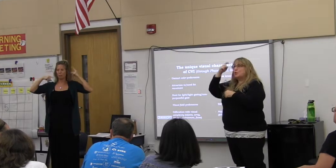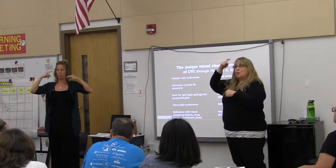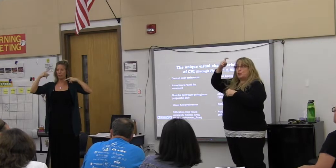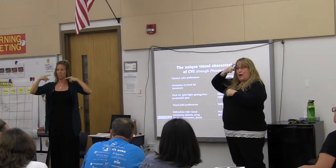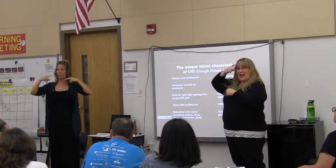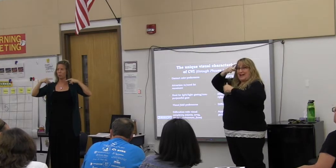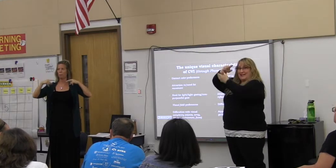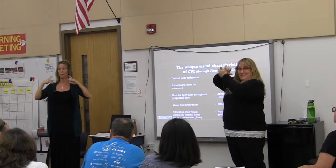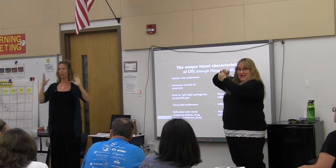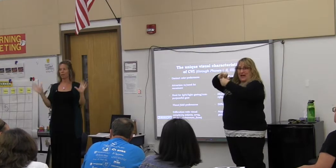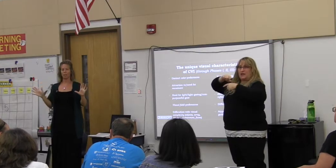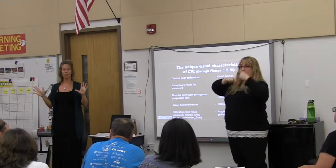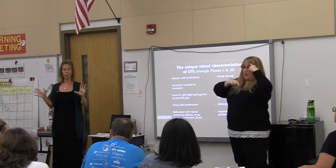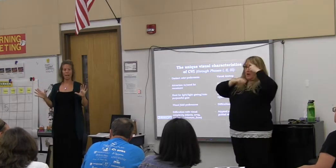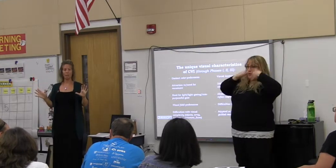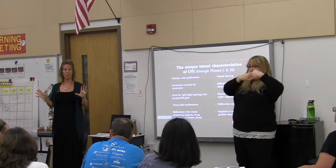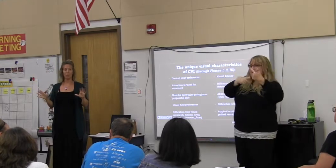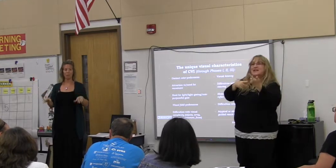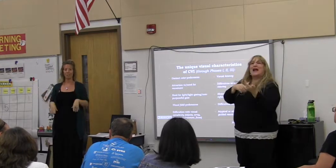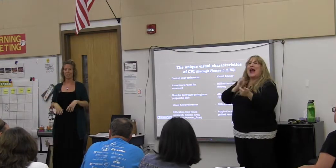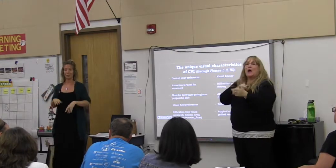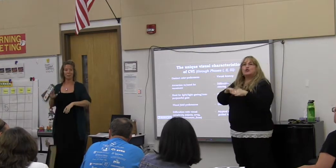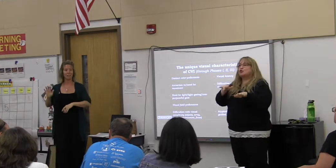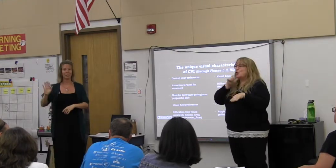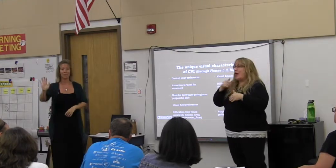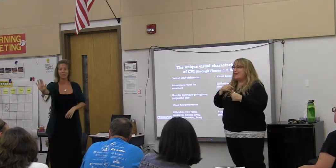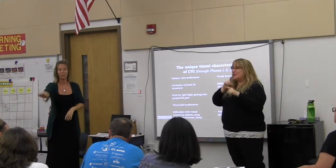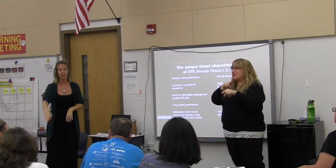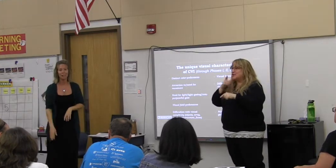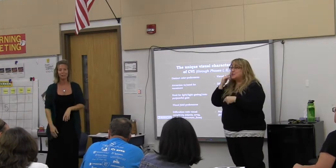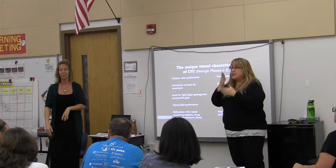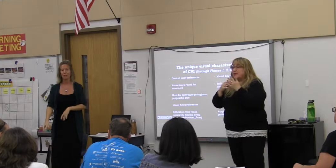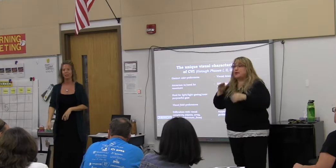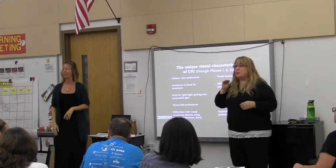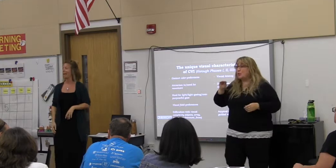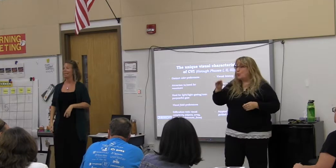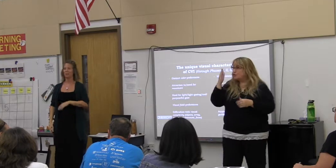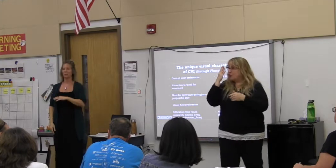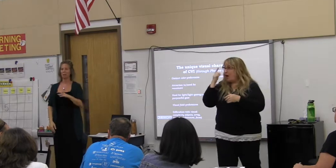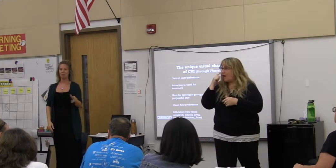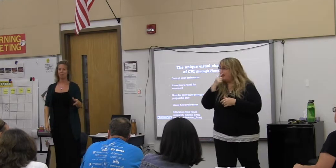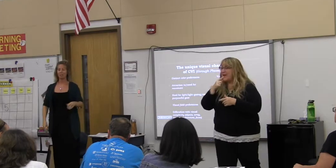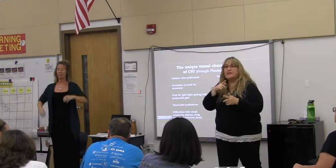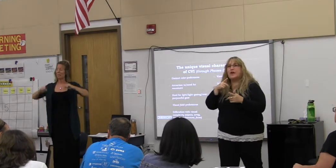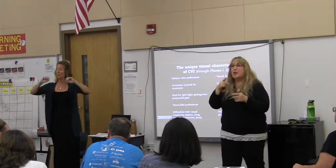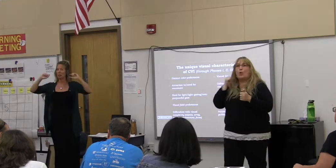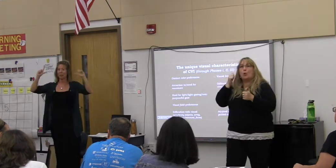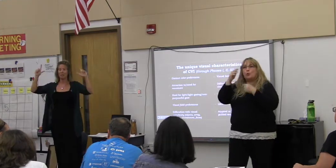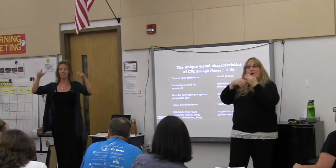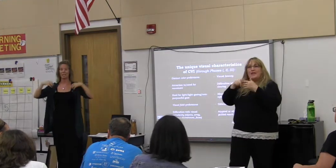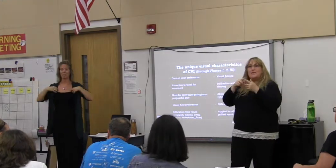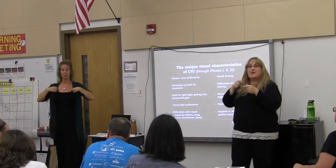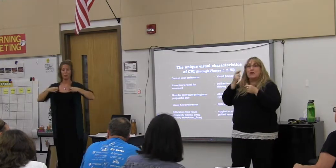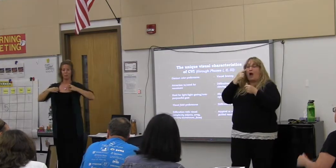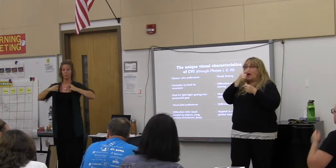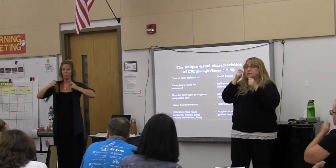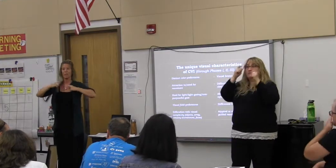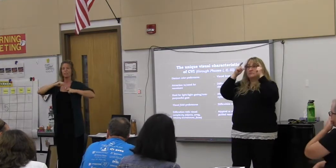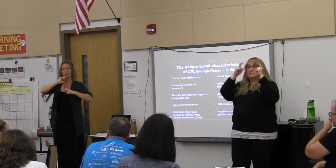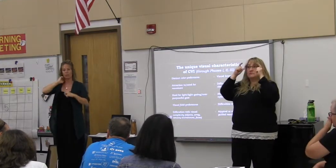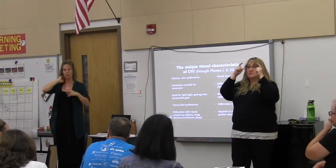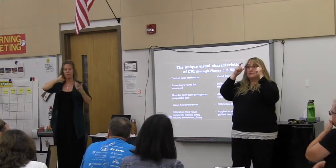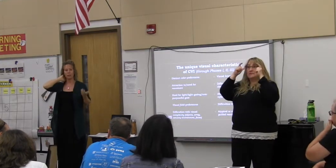and a processing issue, our kids don't have that reflex. So if something comes at their eyes really quick, they will not process it and their eyes will stay right